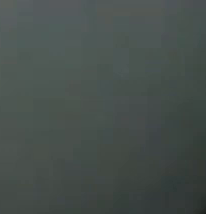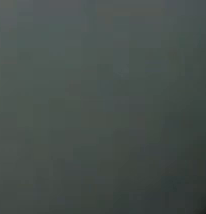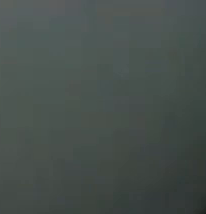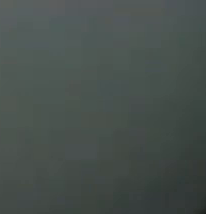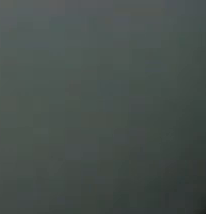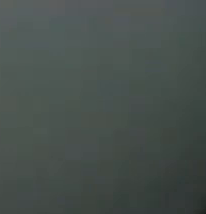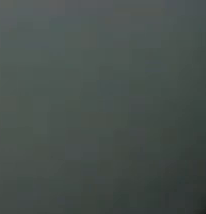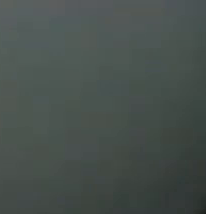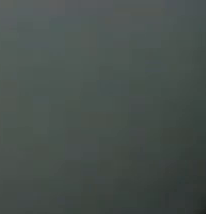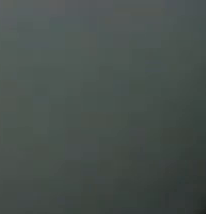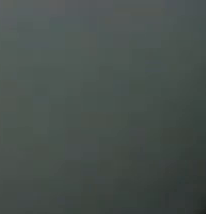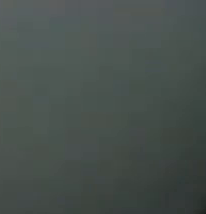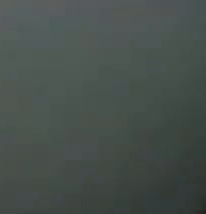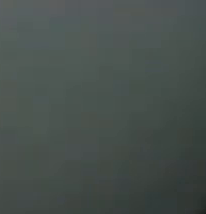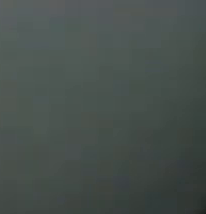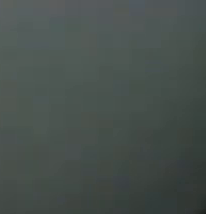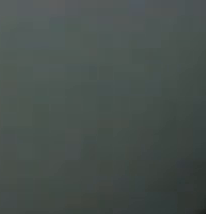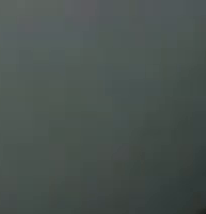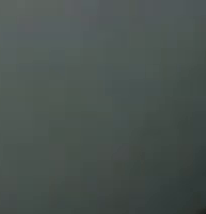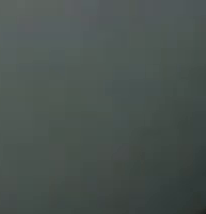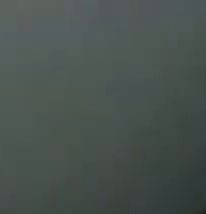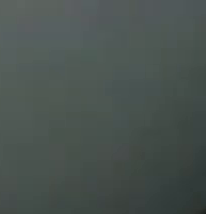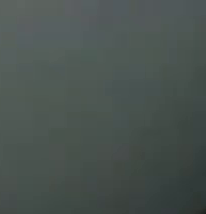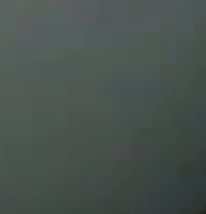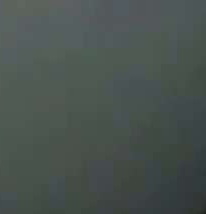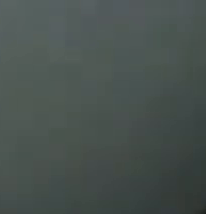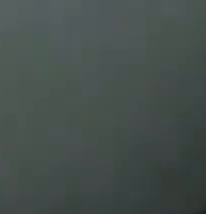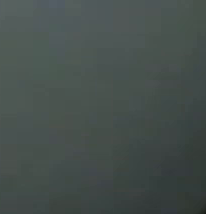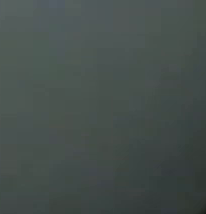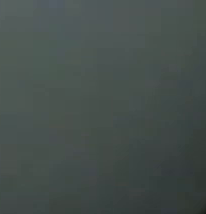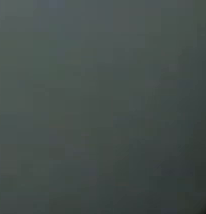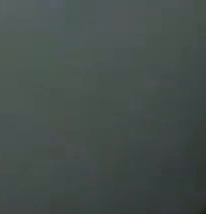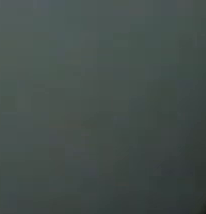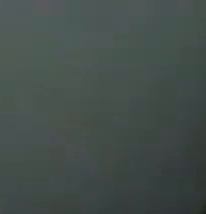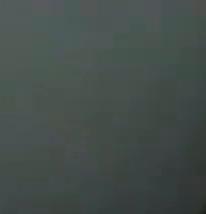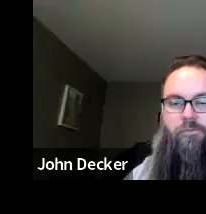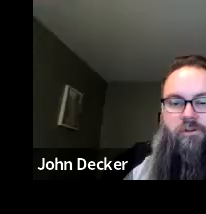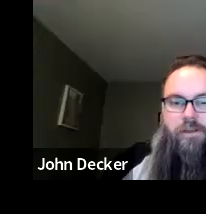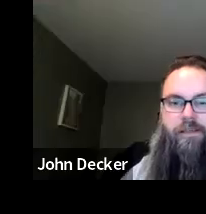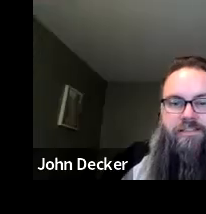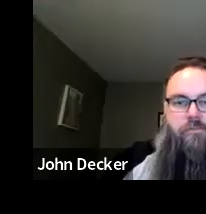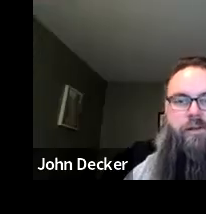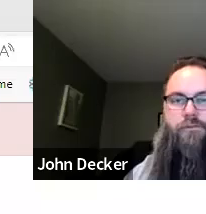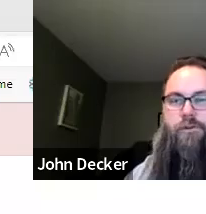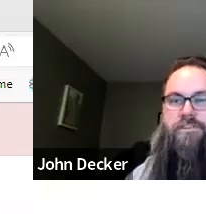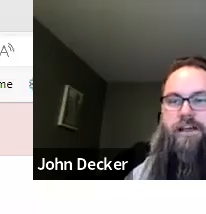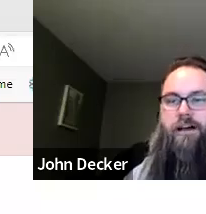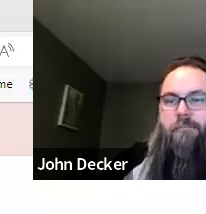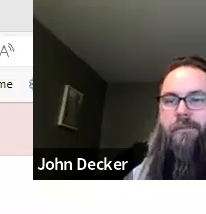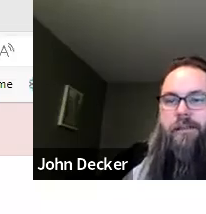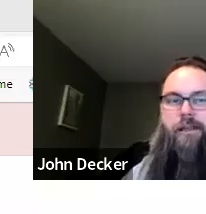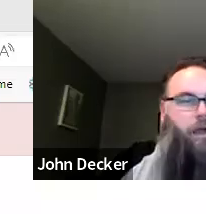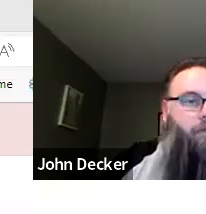our service providers through the development of this DSP collaborative website. And I'm going to share my screen again real quickly as a reminder to